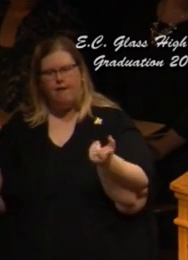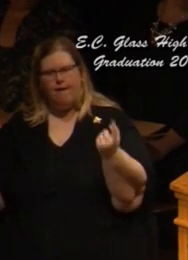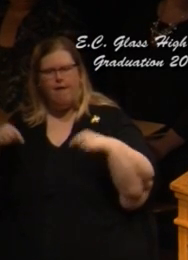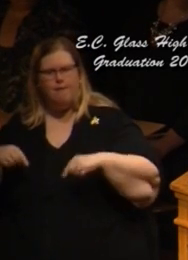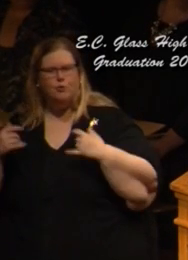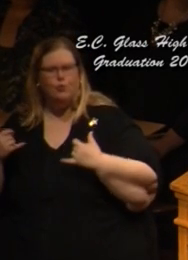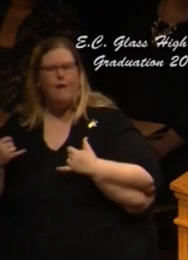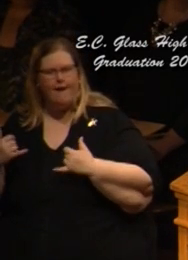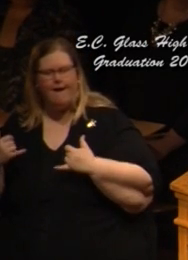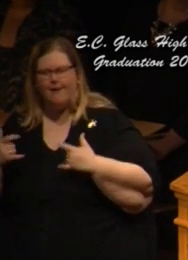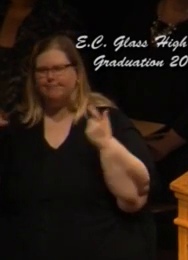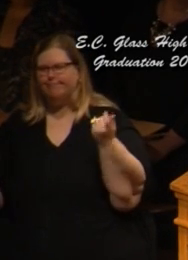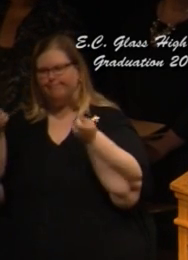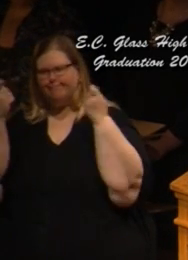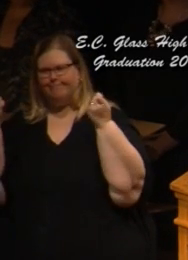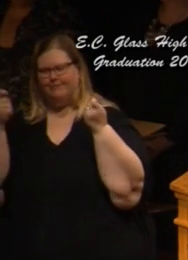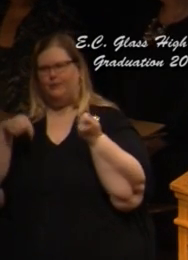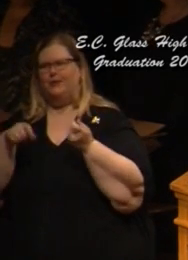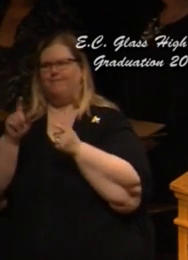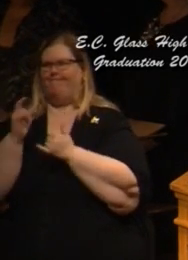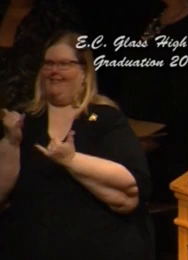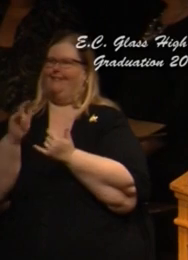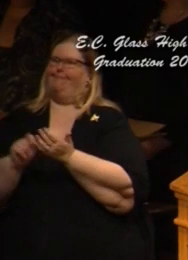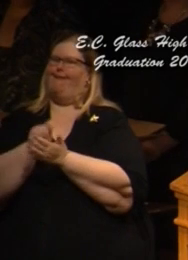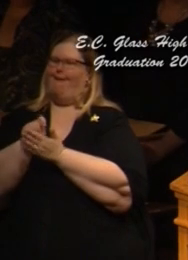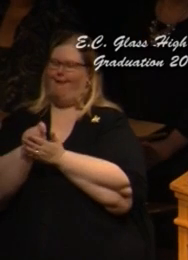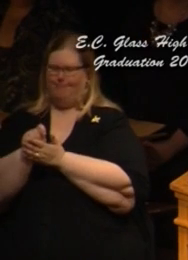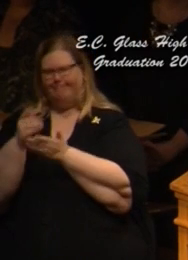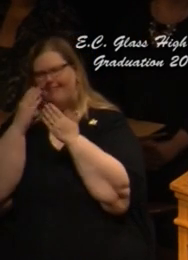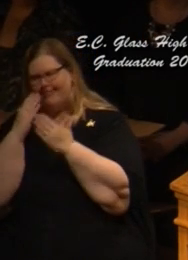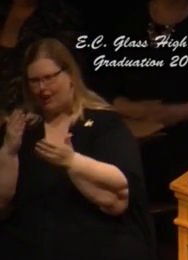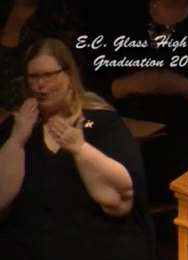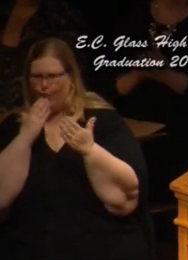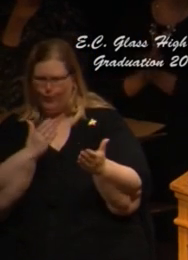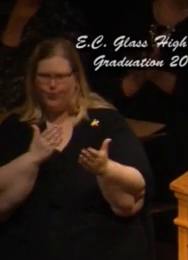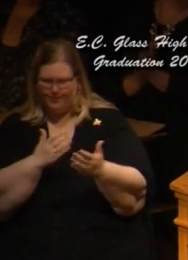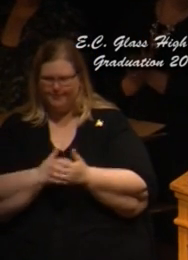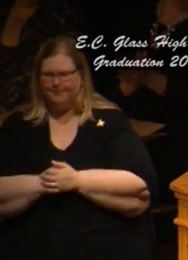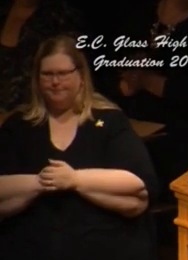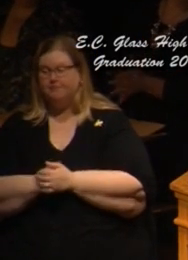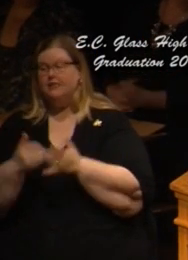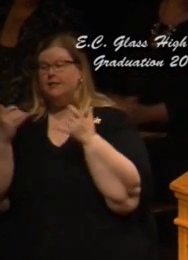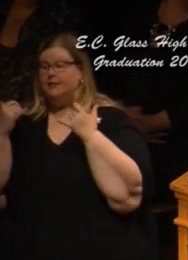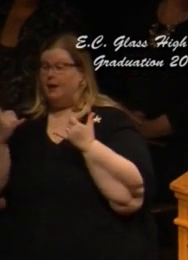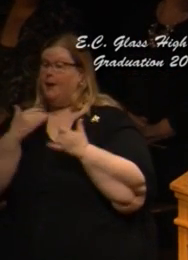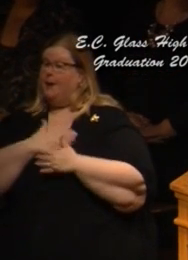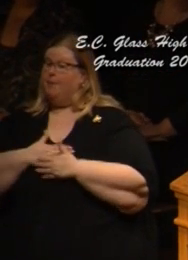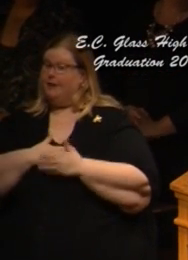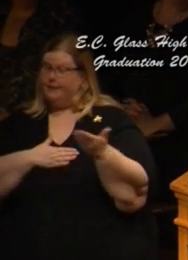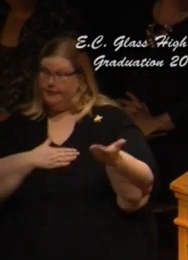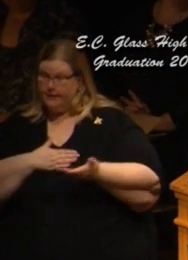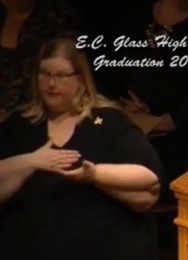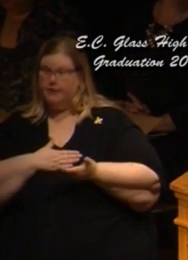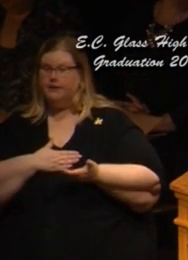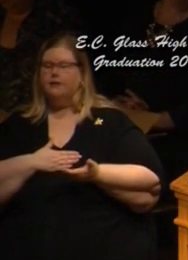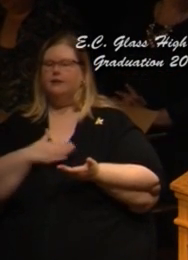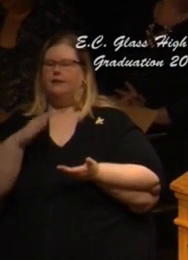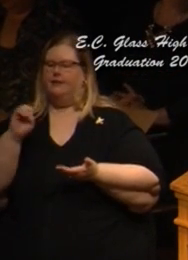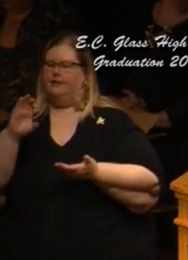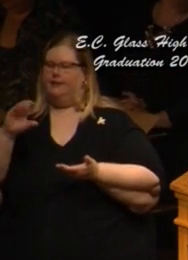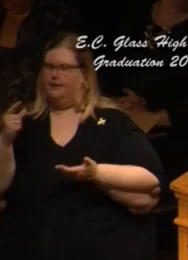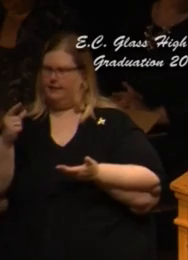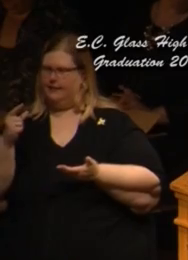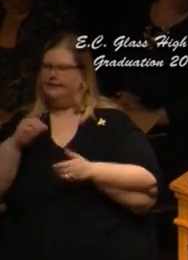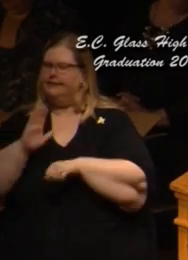here today and celebrating this moment with us. Thank you all. Now please welcome the members of the EC